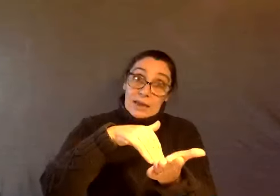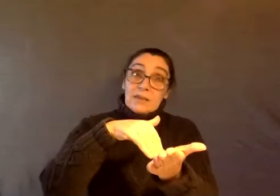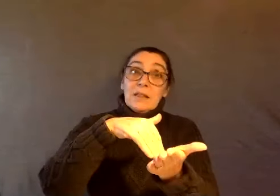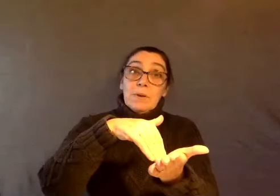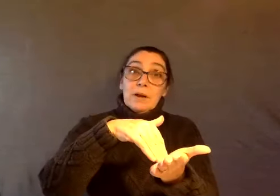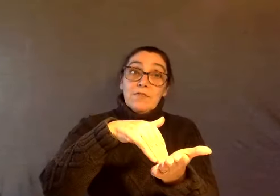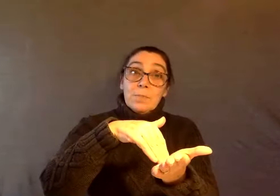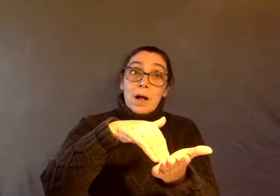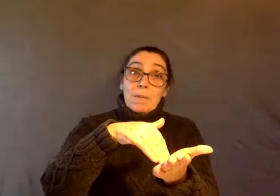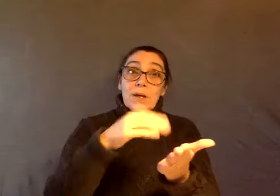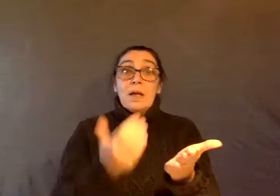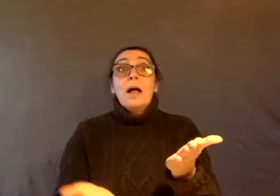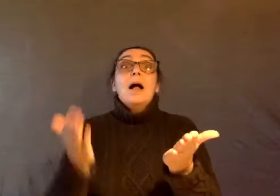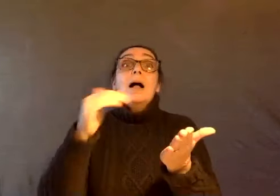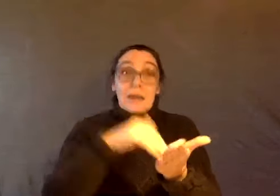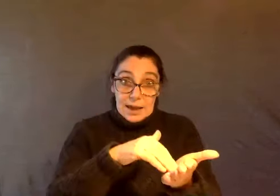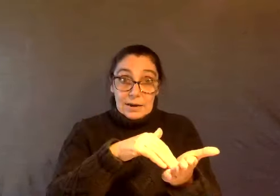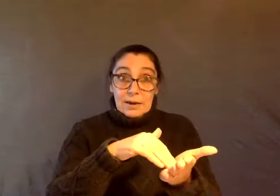lands in the middle of your palm. Again.